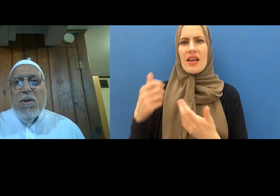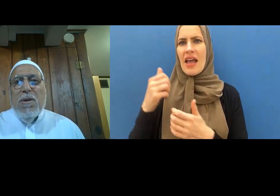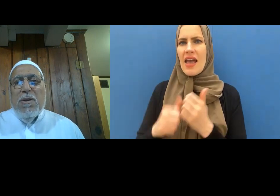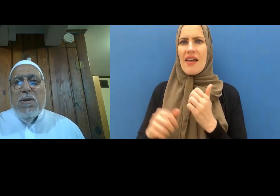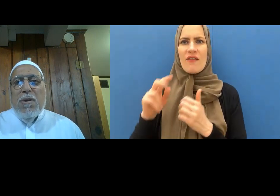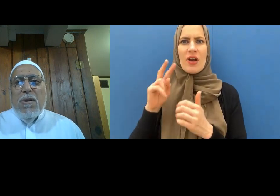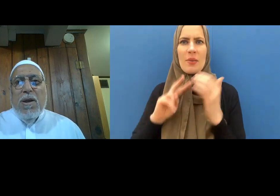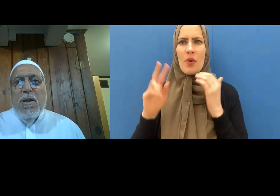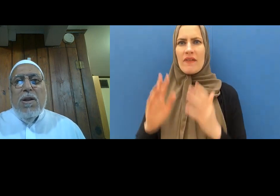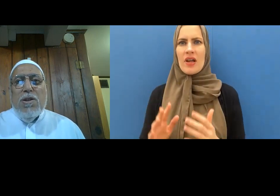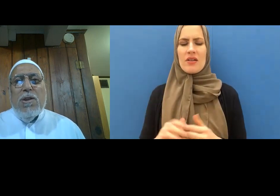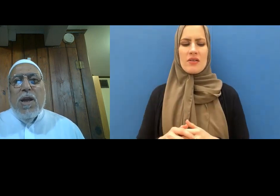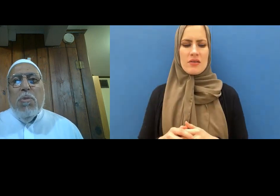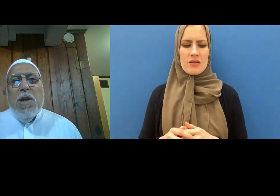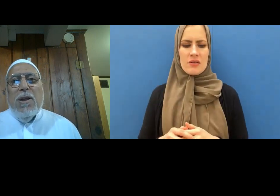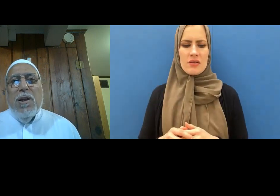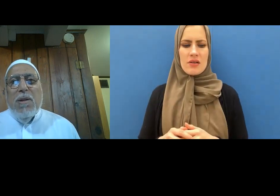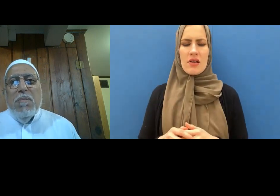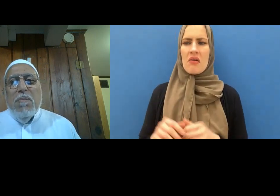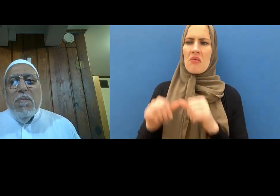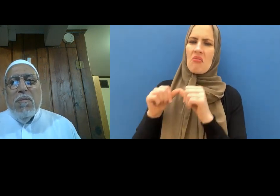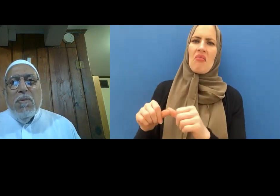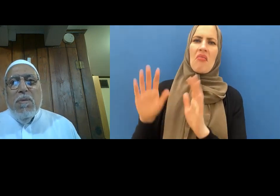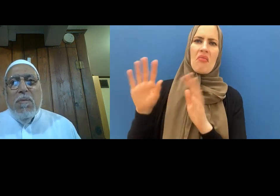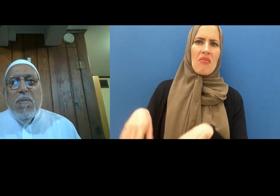prophets. They just keep rejecting them.